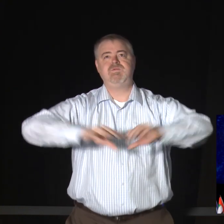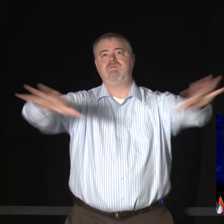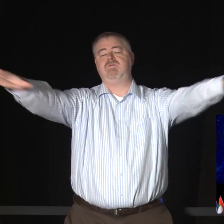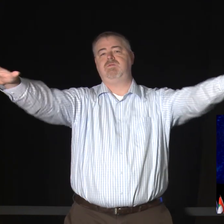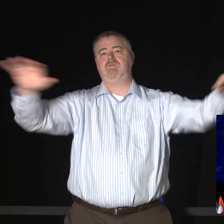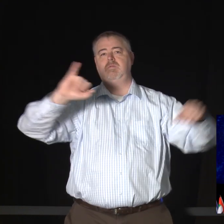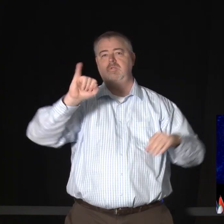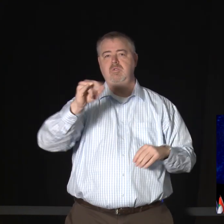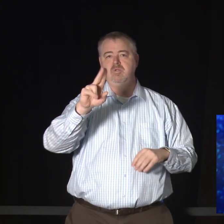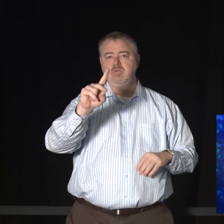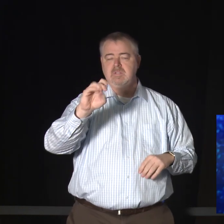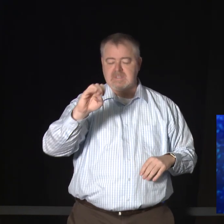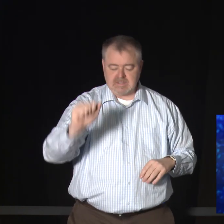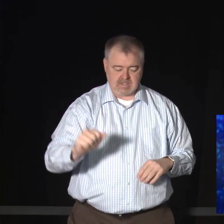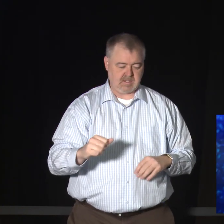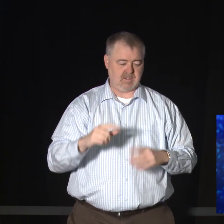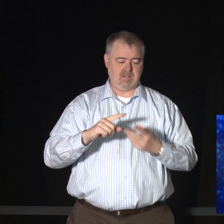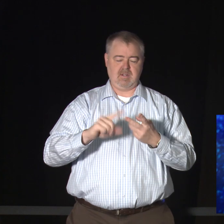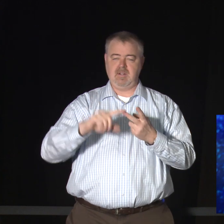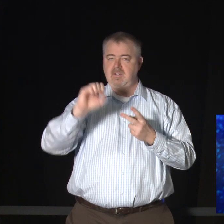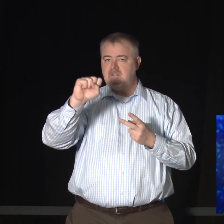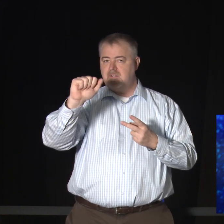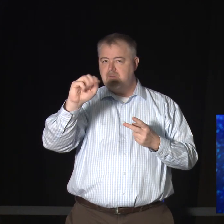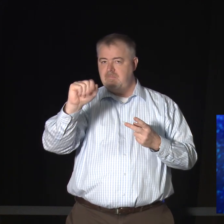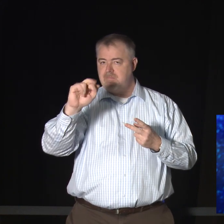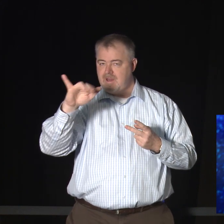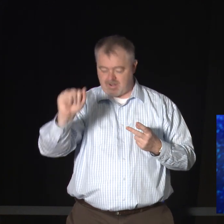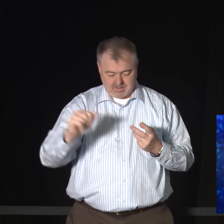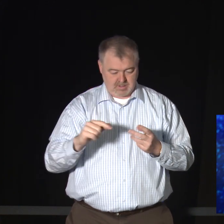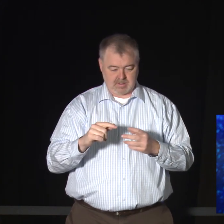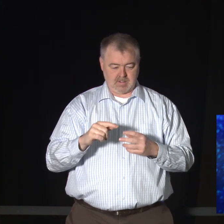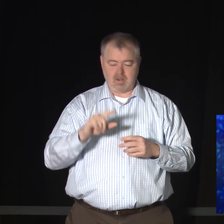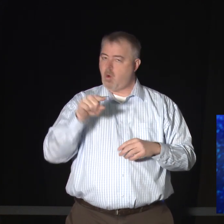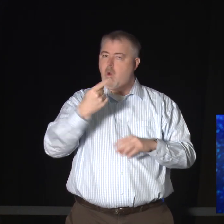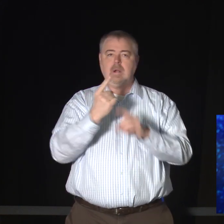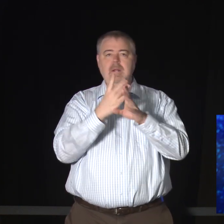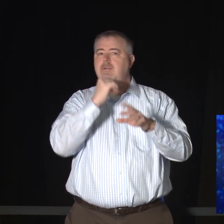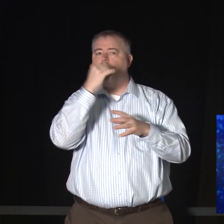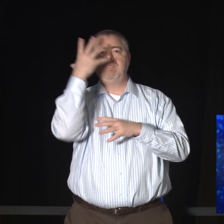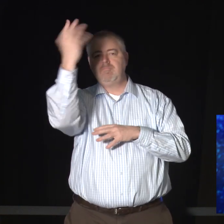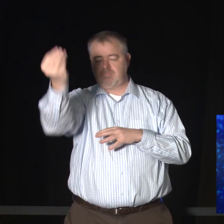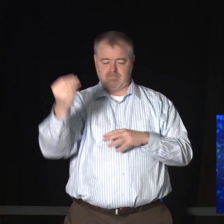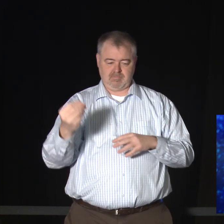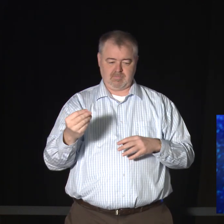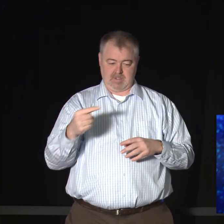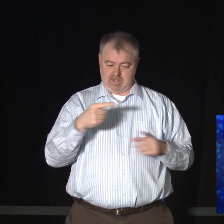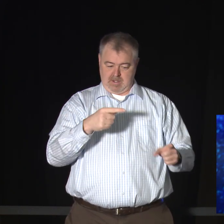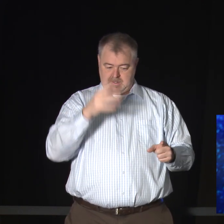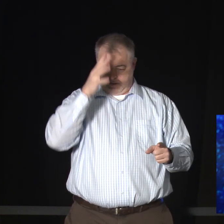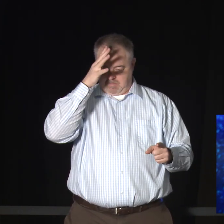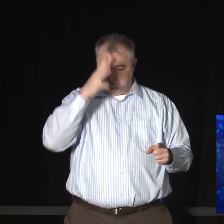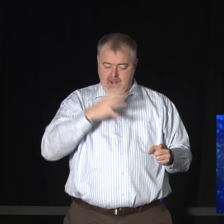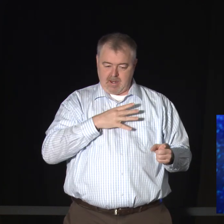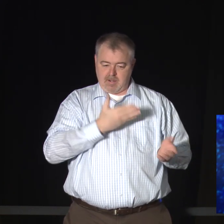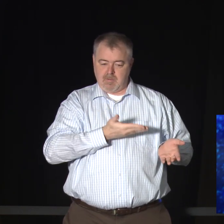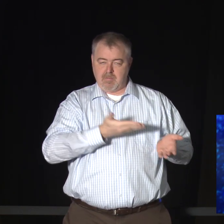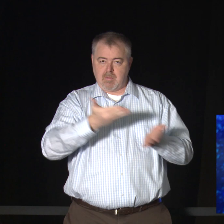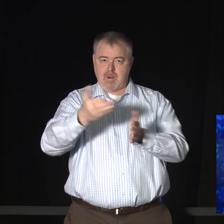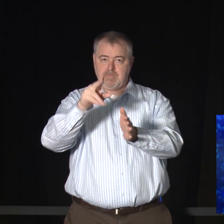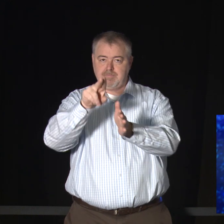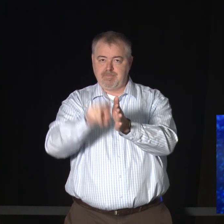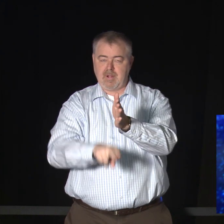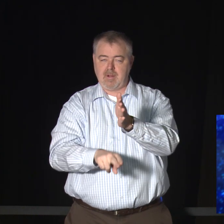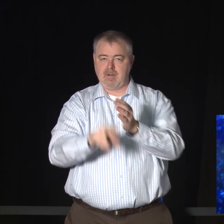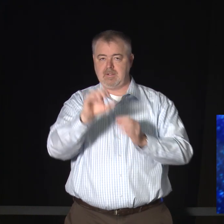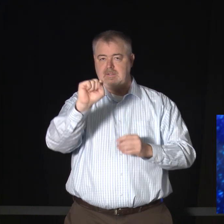and Samaria, except the apostles. And devout men, this is now verse 2, carried Stephen to his burial and made great lamentation over